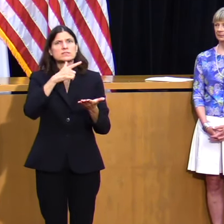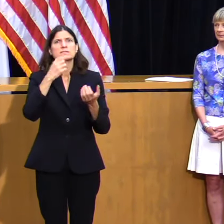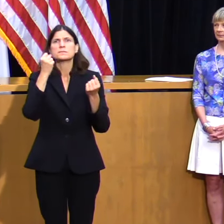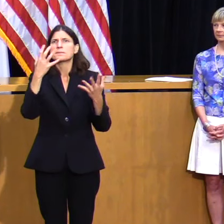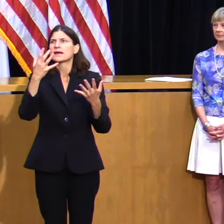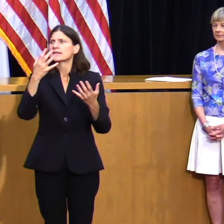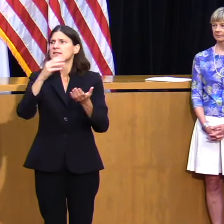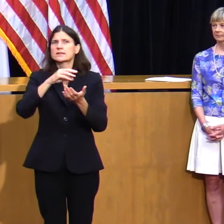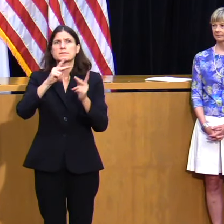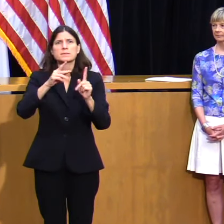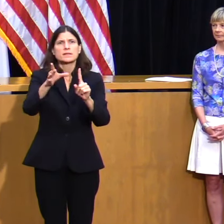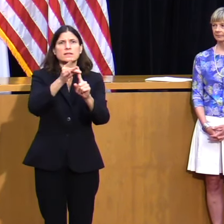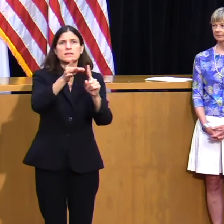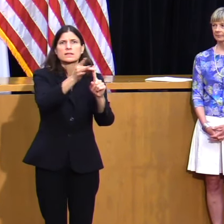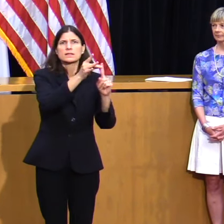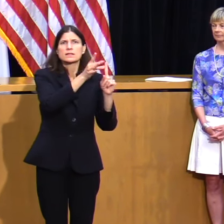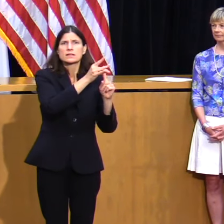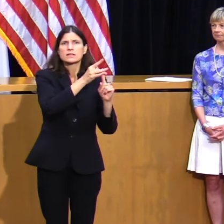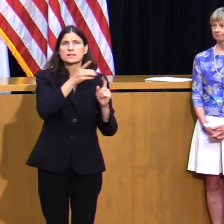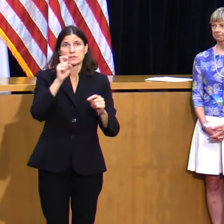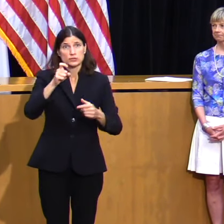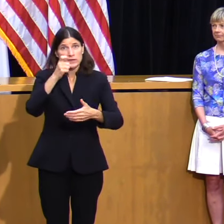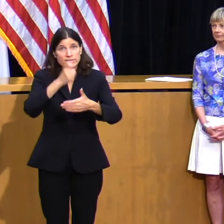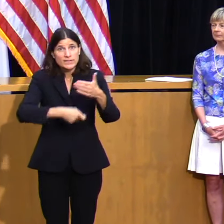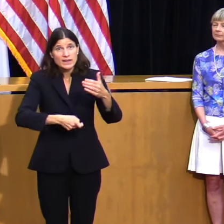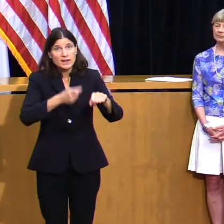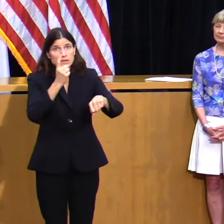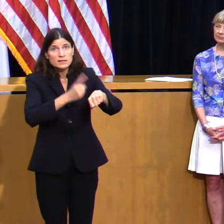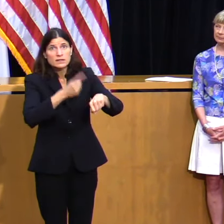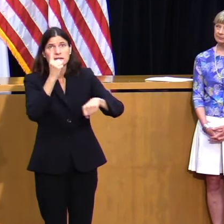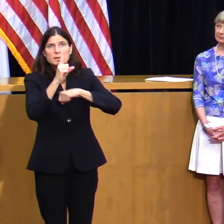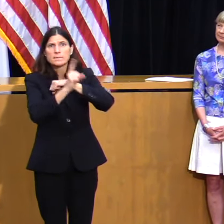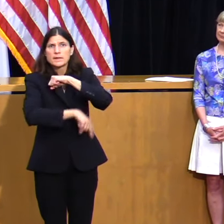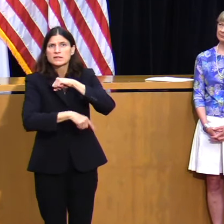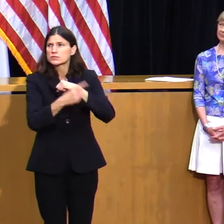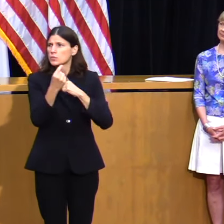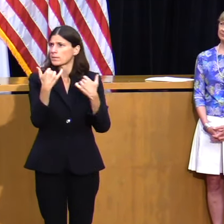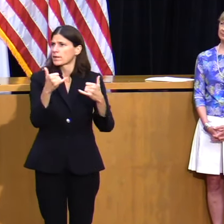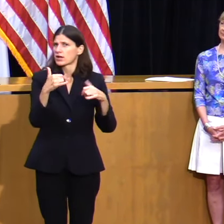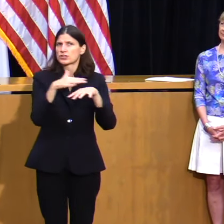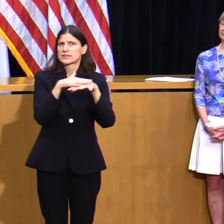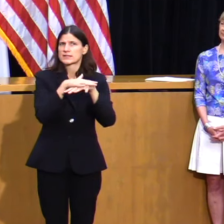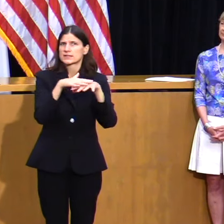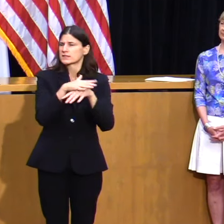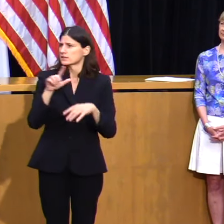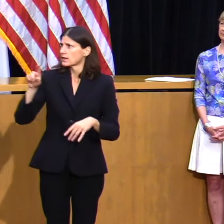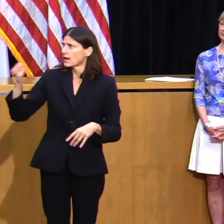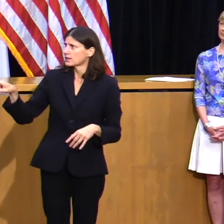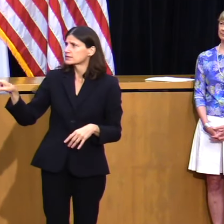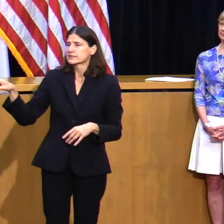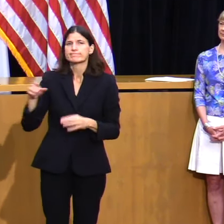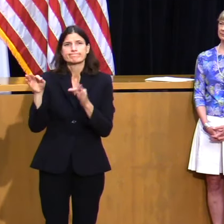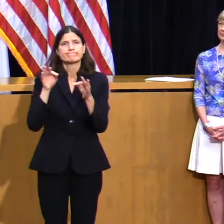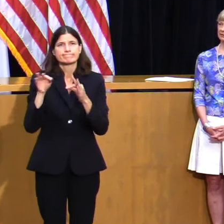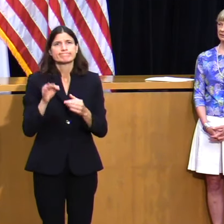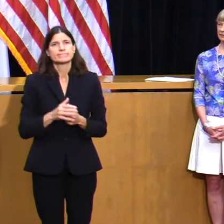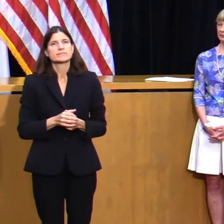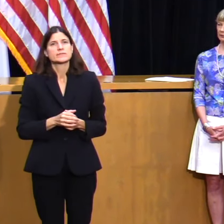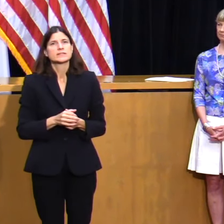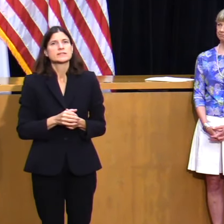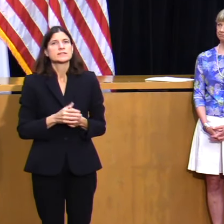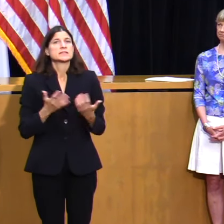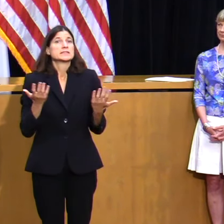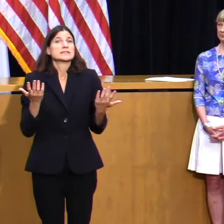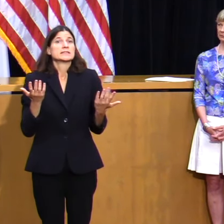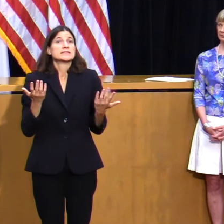fines since then? The fines, for the most part, are more likely to be issued by the locals than they are to be issued by us. I